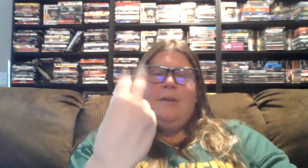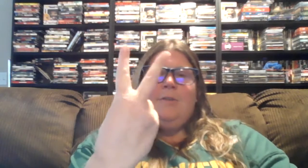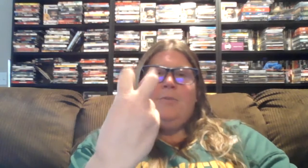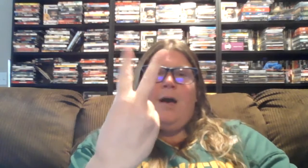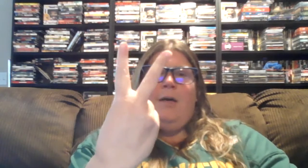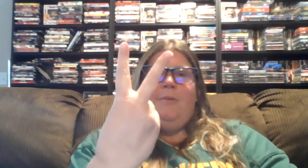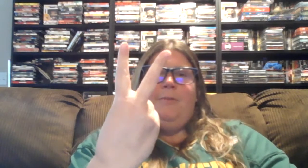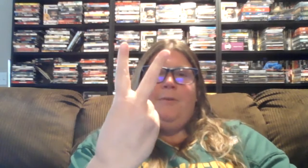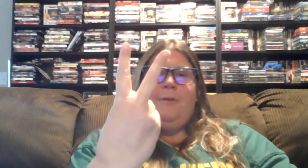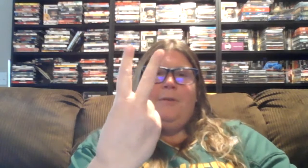12,